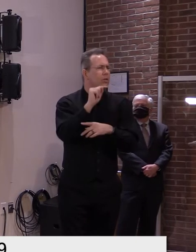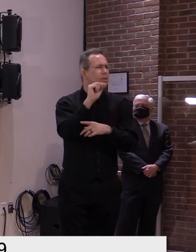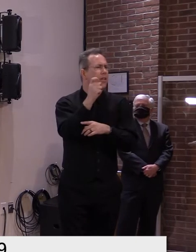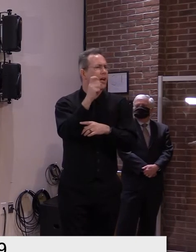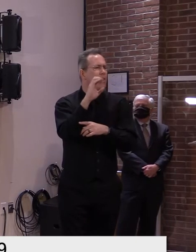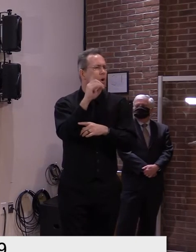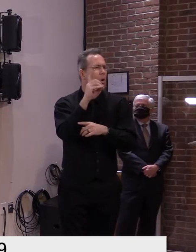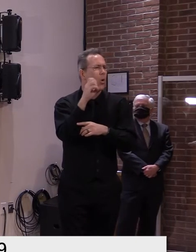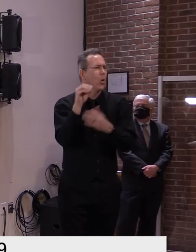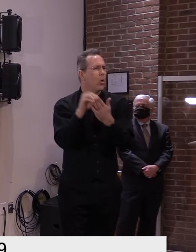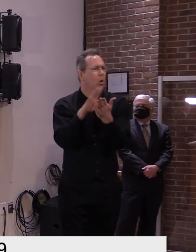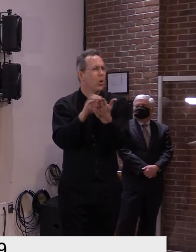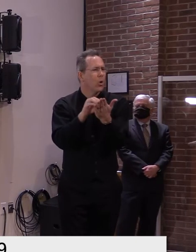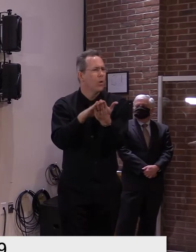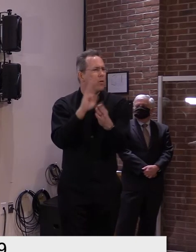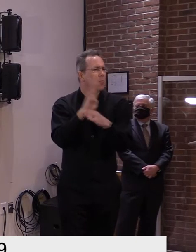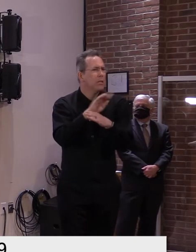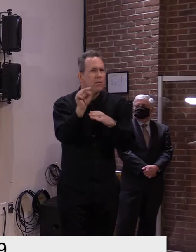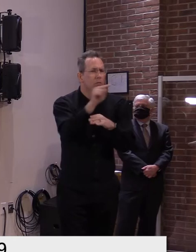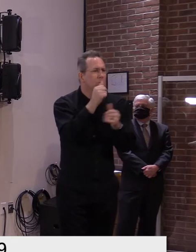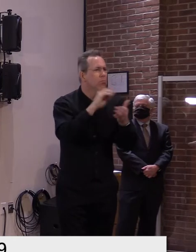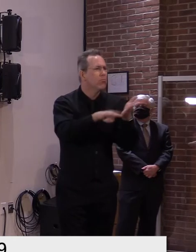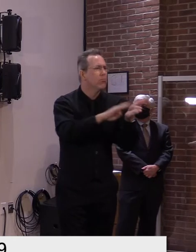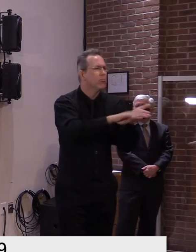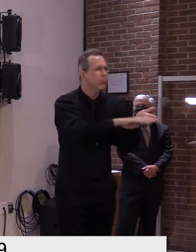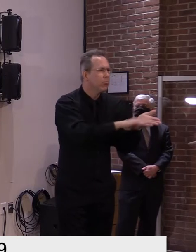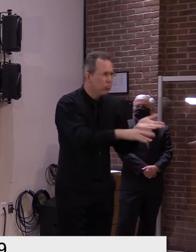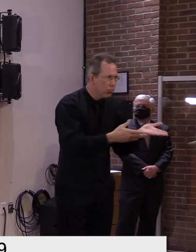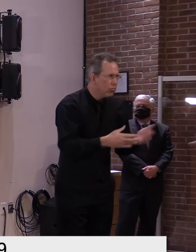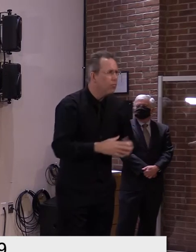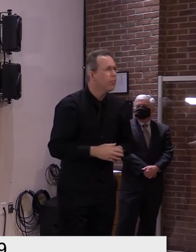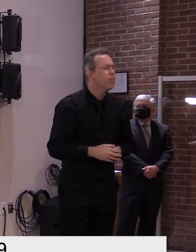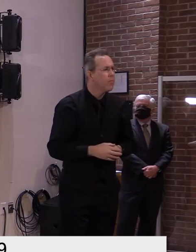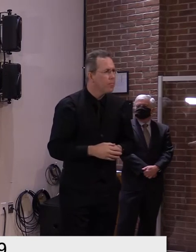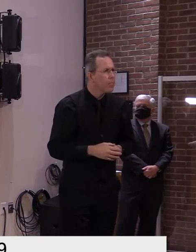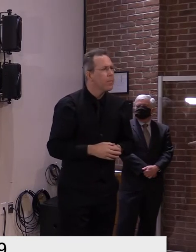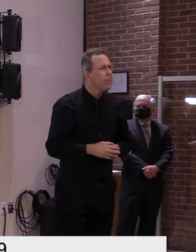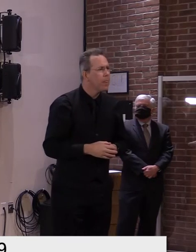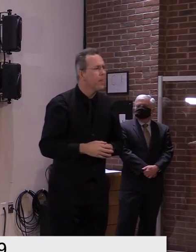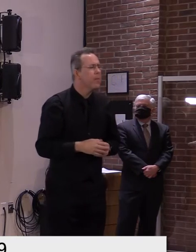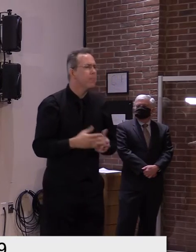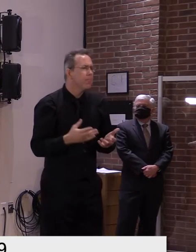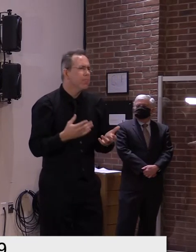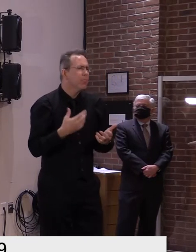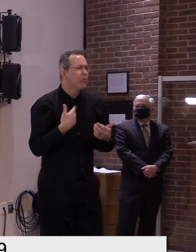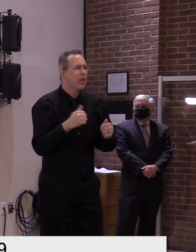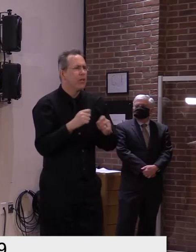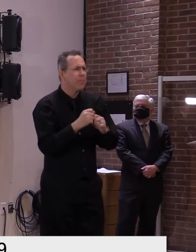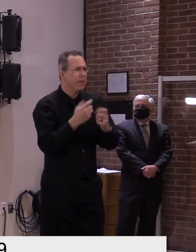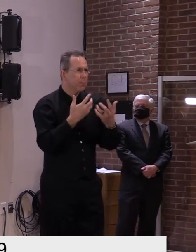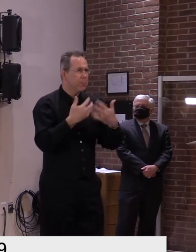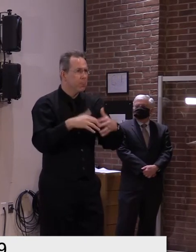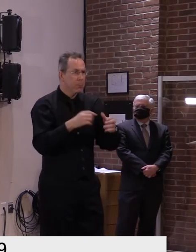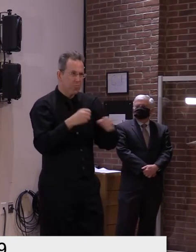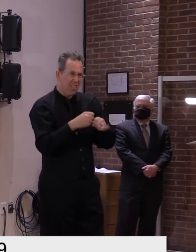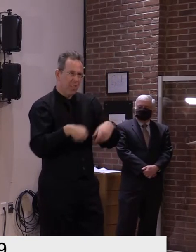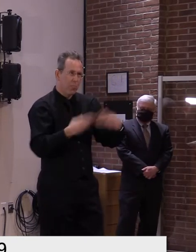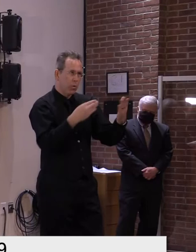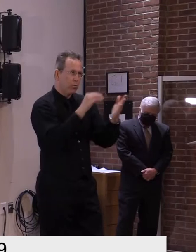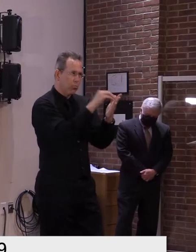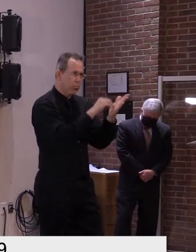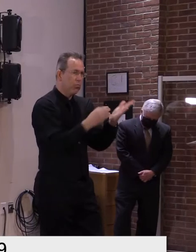ago. So that makes it necessary for us to go to the legislature, and I believe